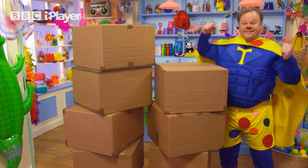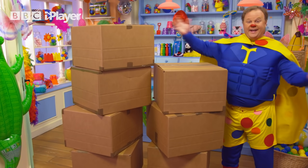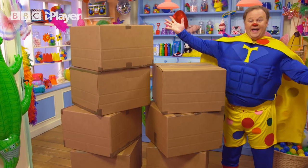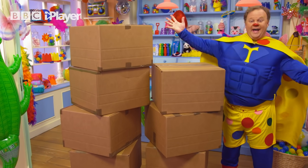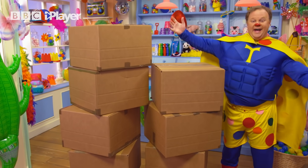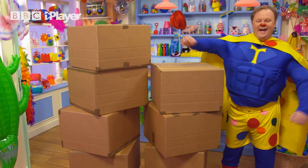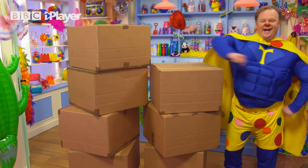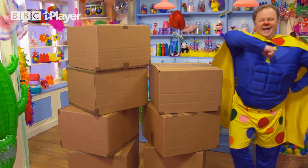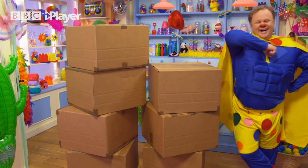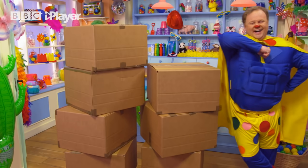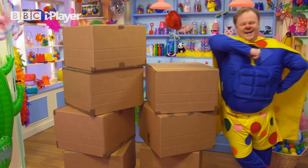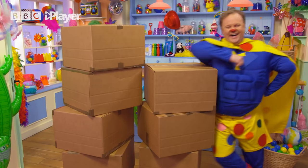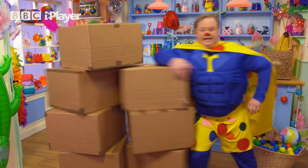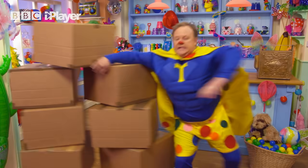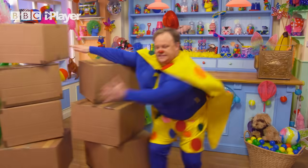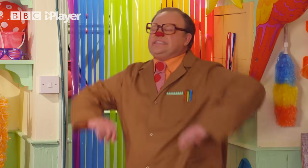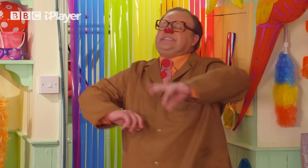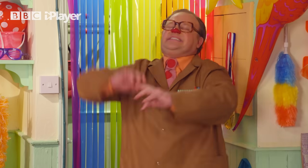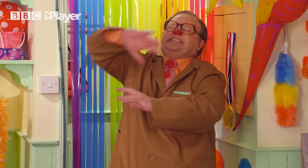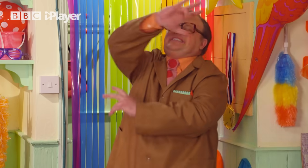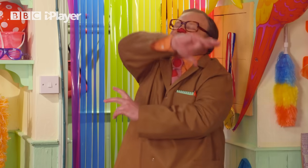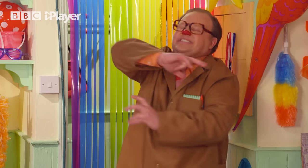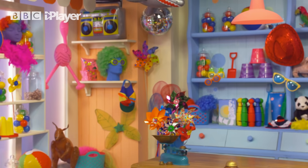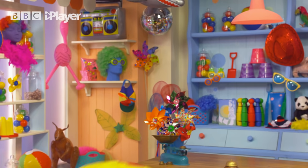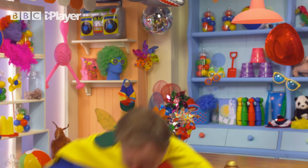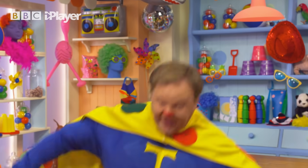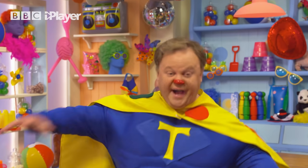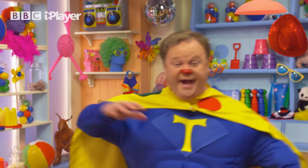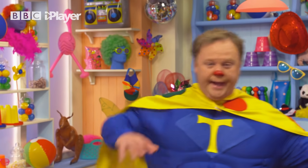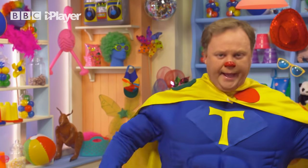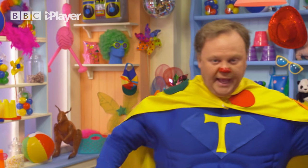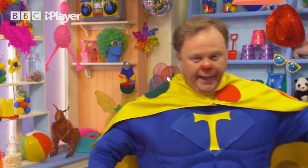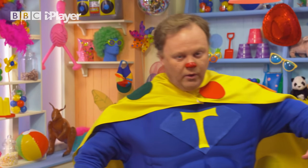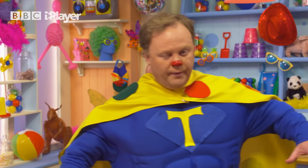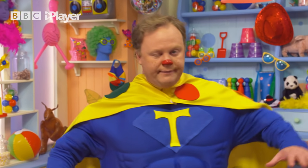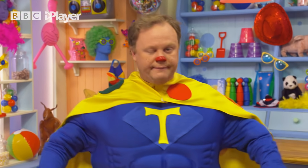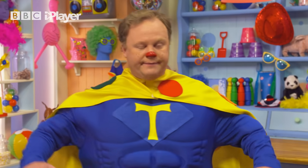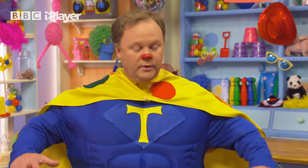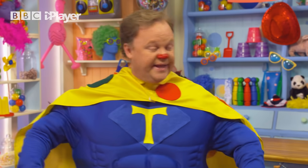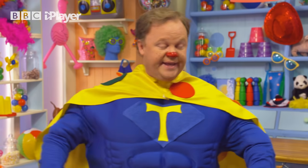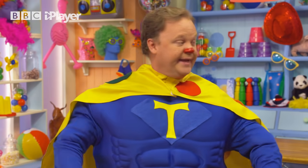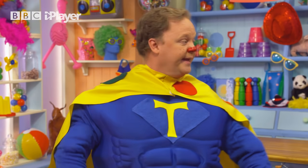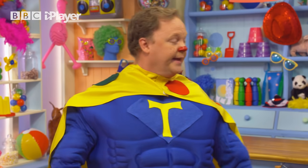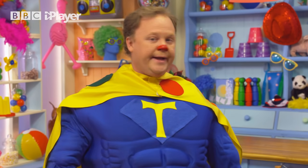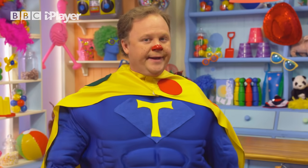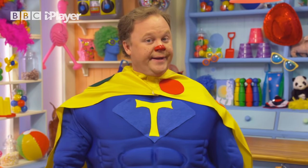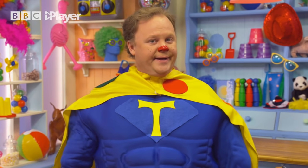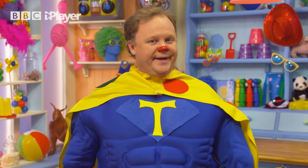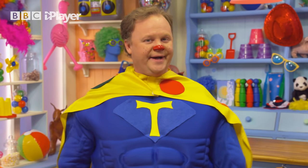Ta-da! Oh dear! okay, Super